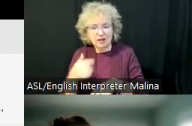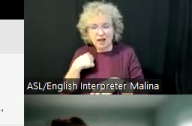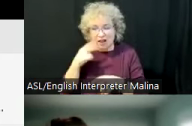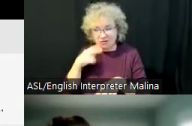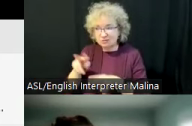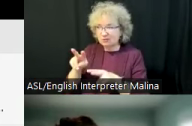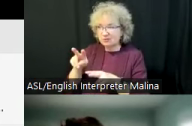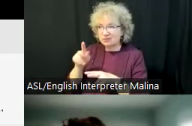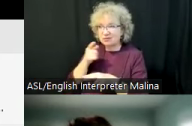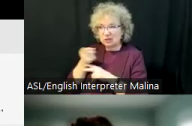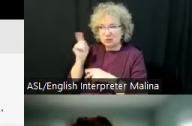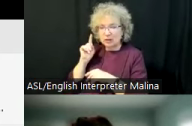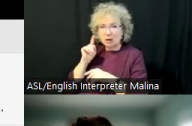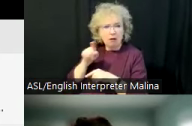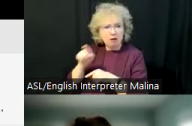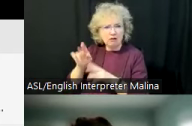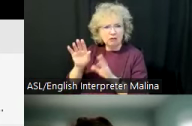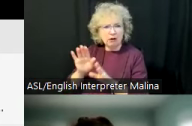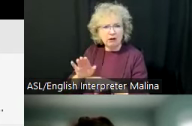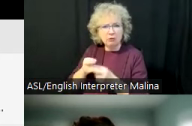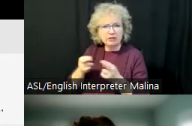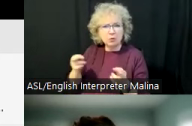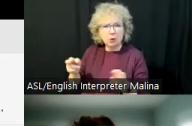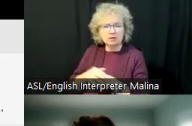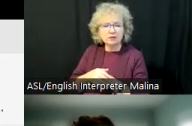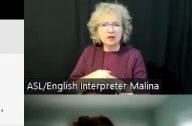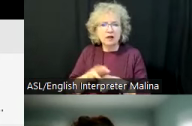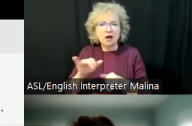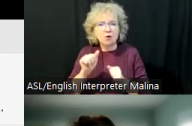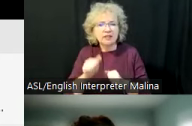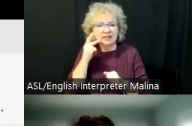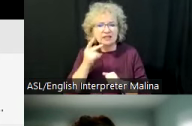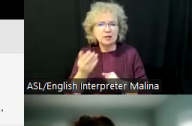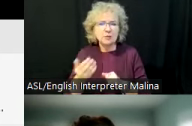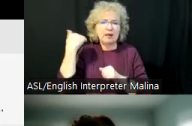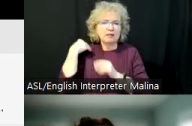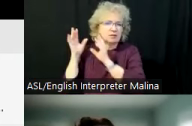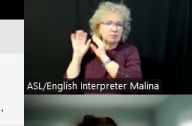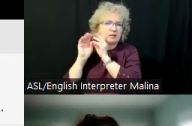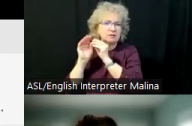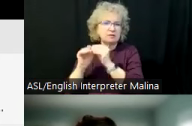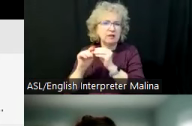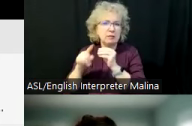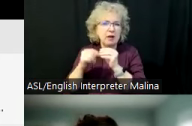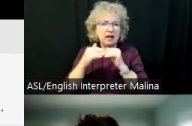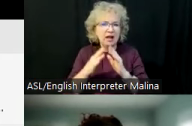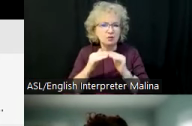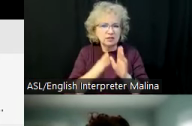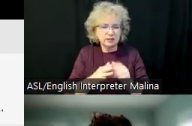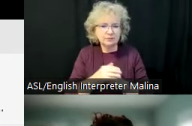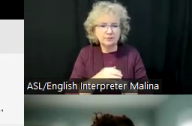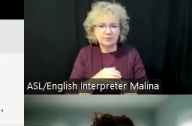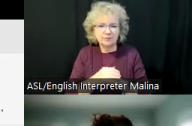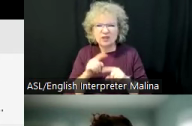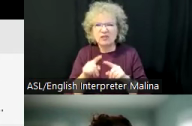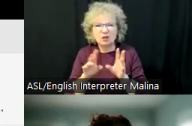it was really a wonderful resource. You can also see past sessions about housing and different meetings as well.